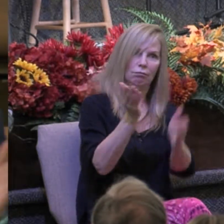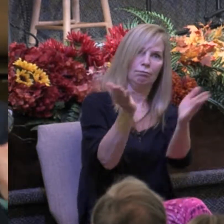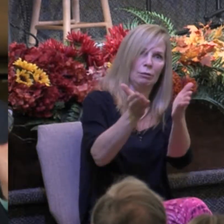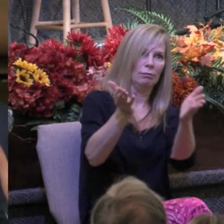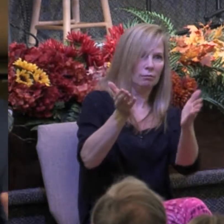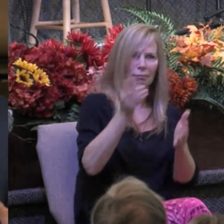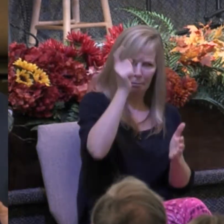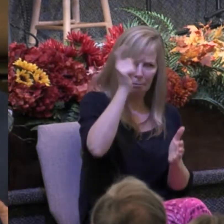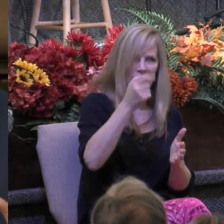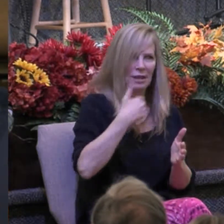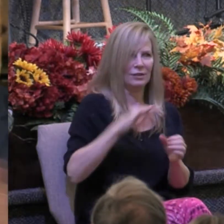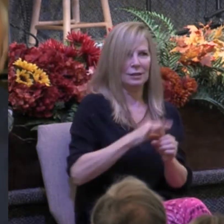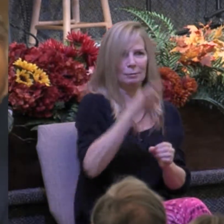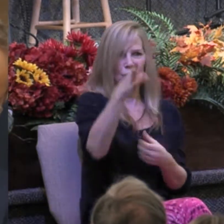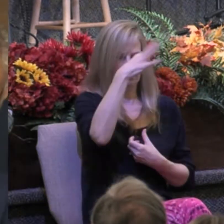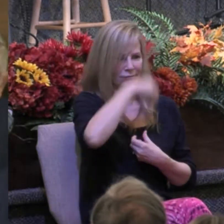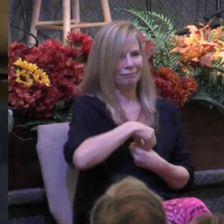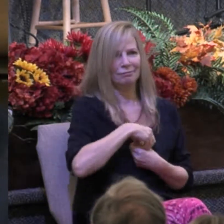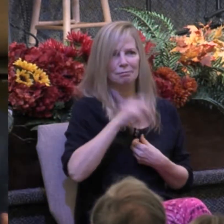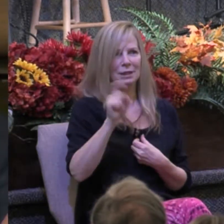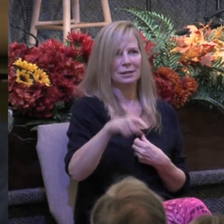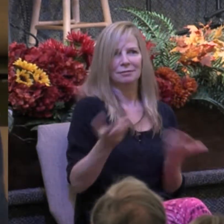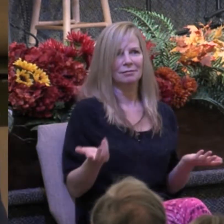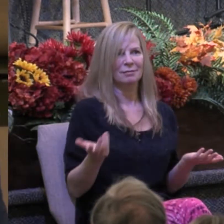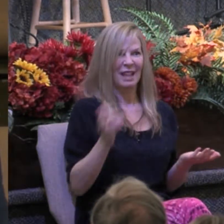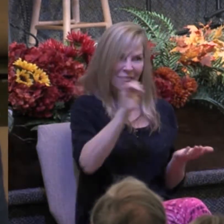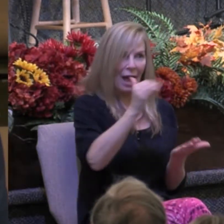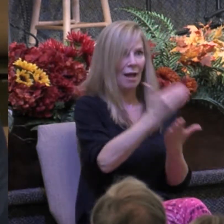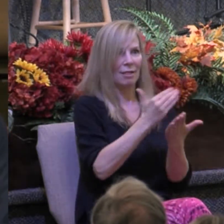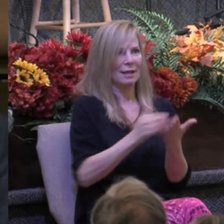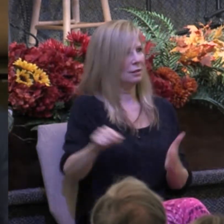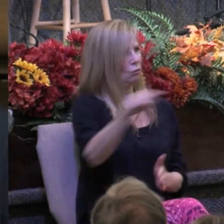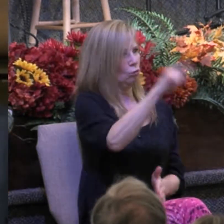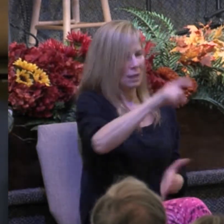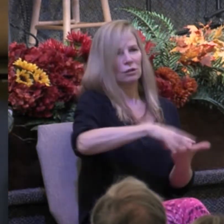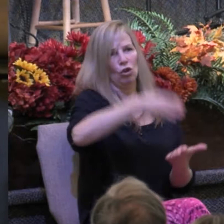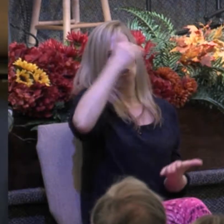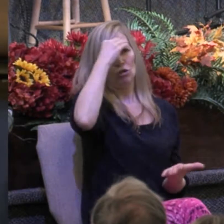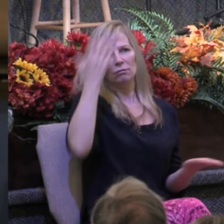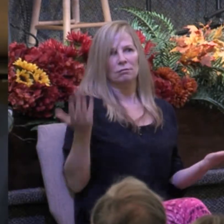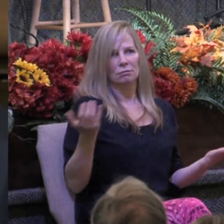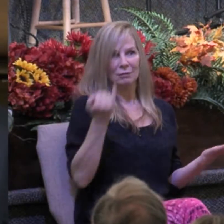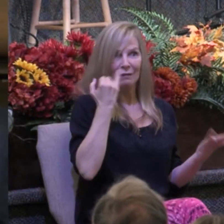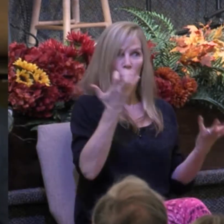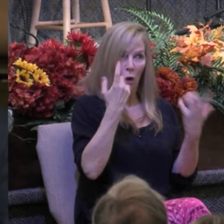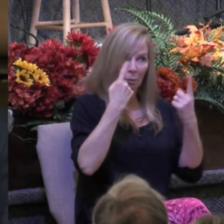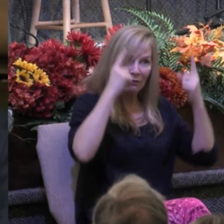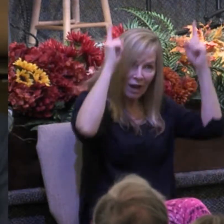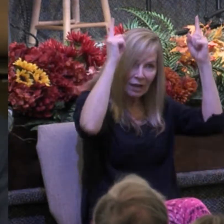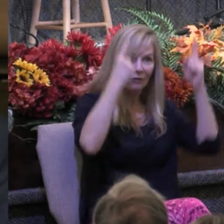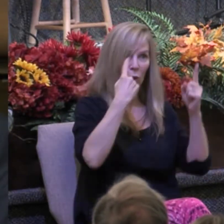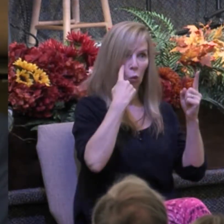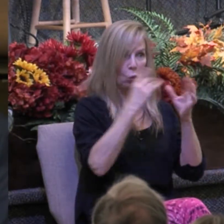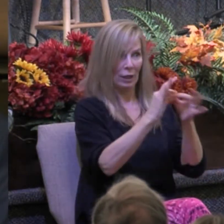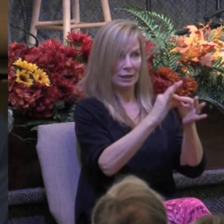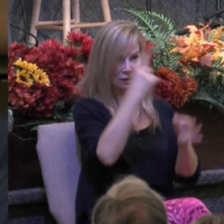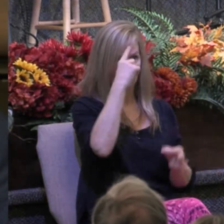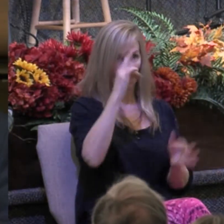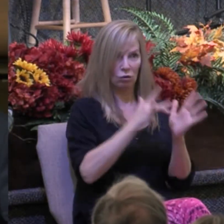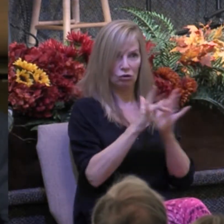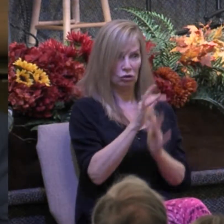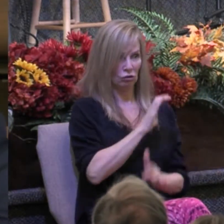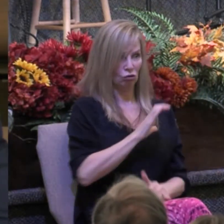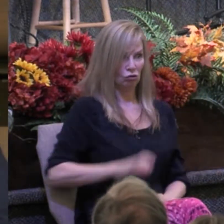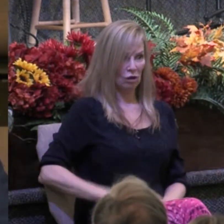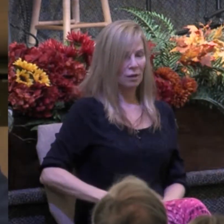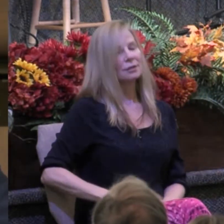that's exactly the same lesson you and I need to learn if we are going to be effective witnesses for Christ. We